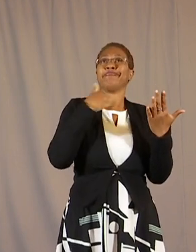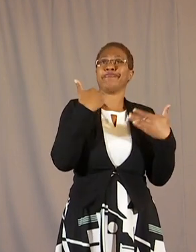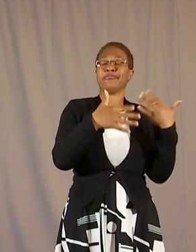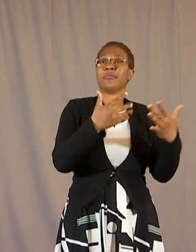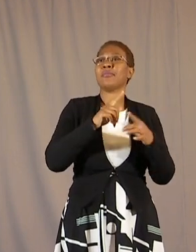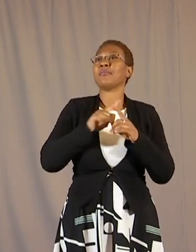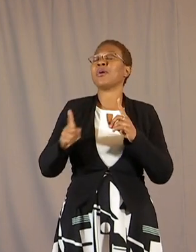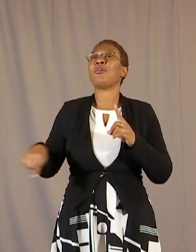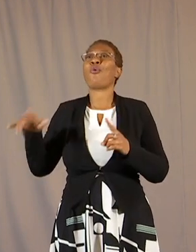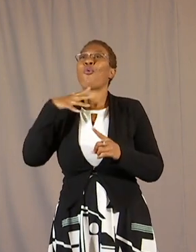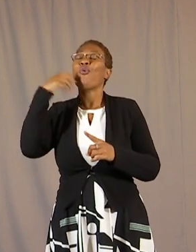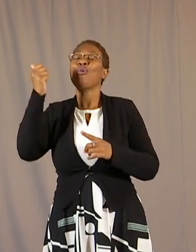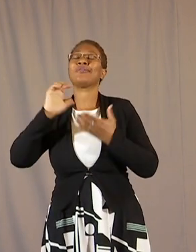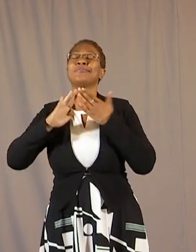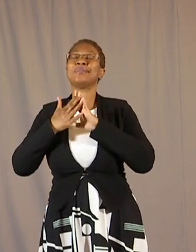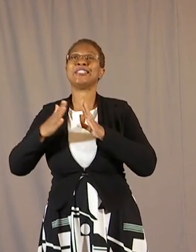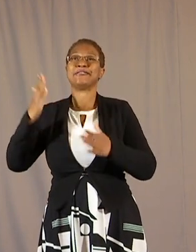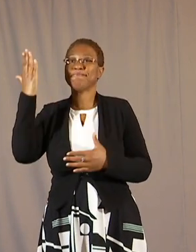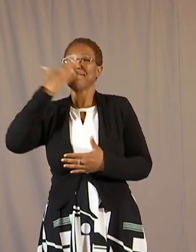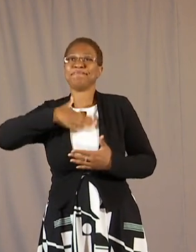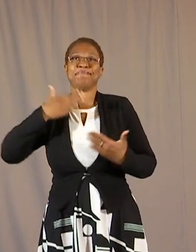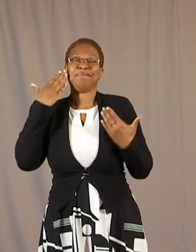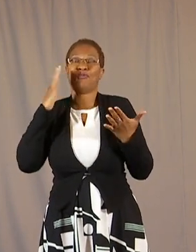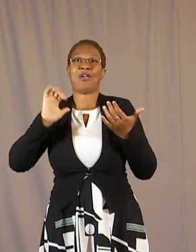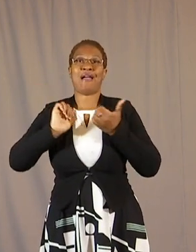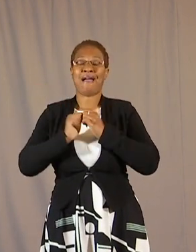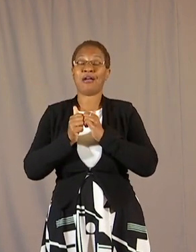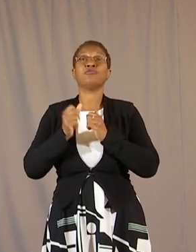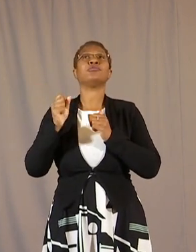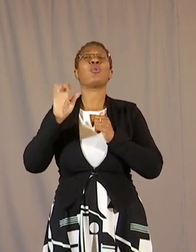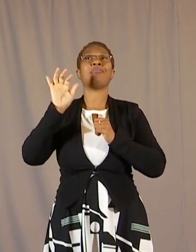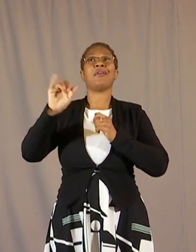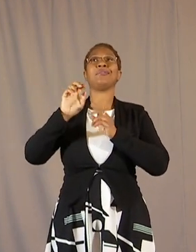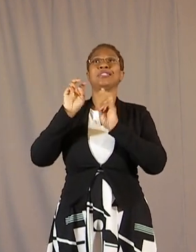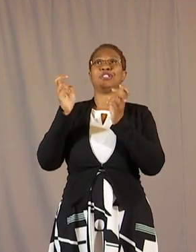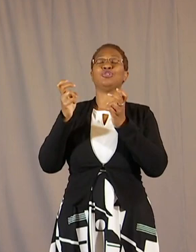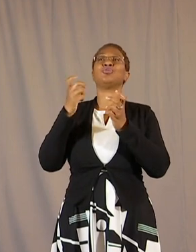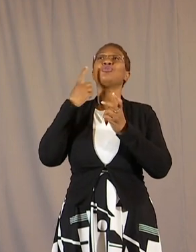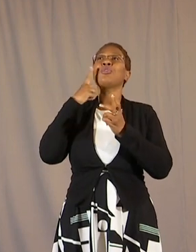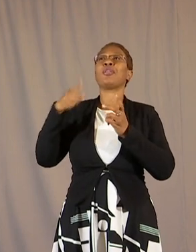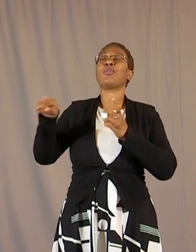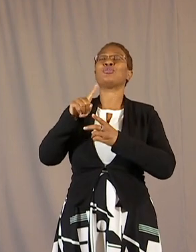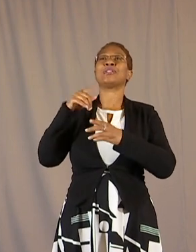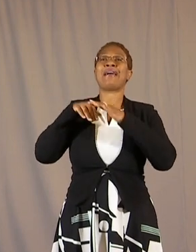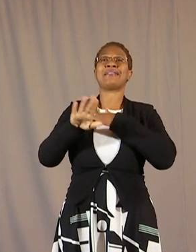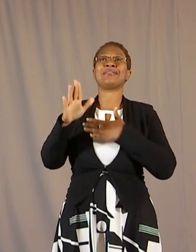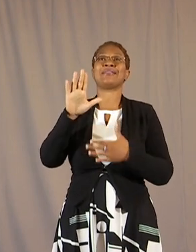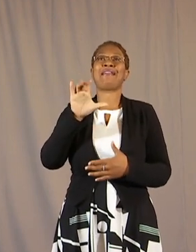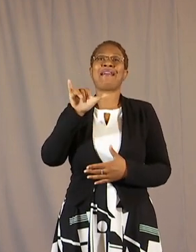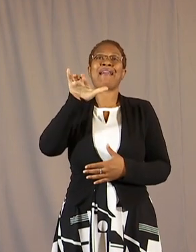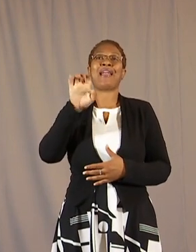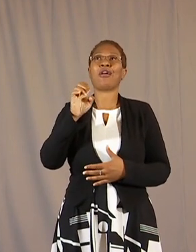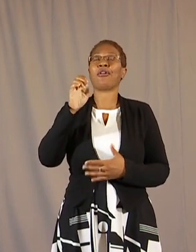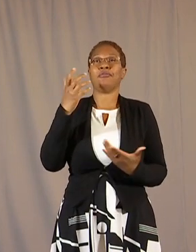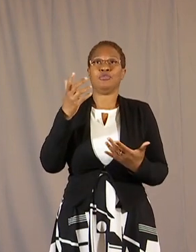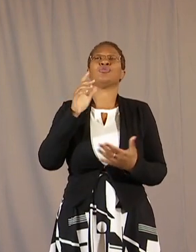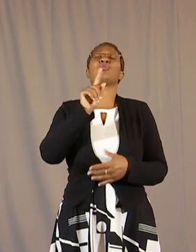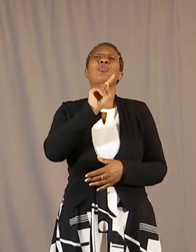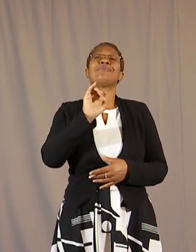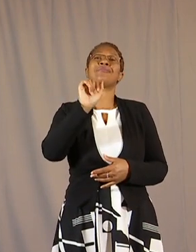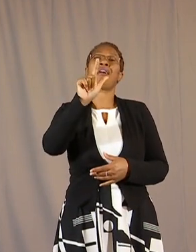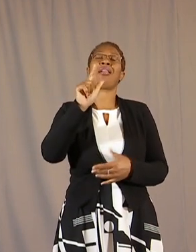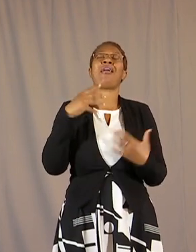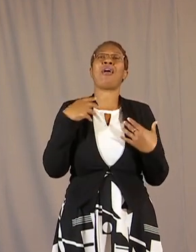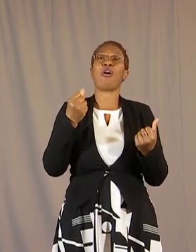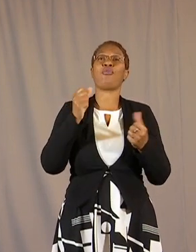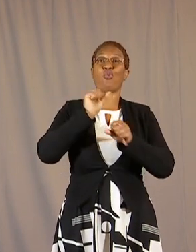and in education, certainly that was an issue for people to get care. So there was a telehealth work group, and a couple things that